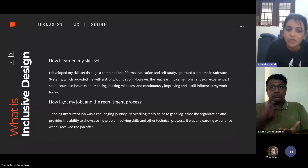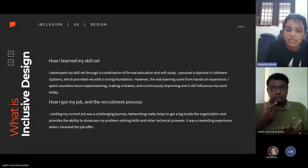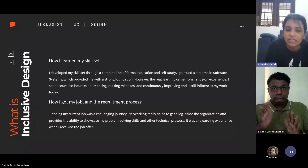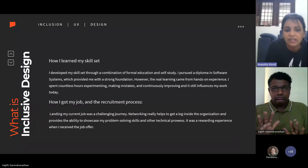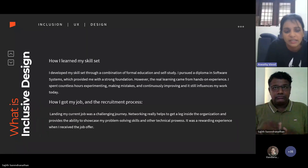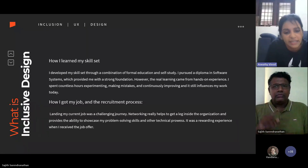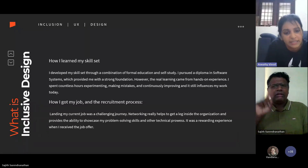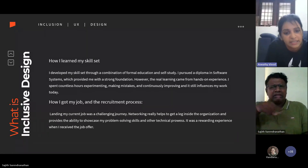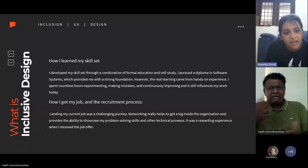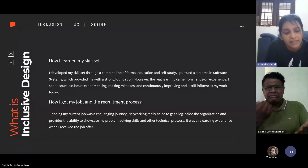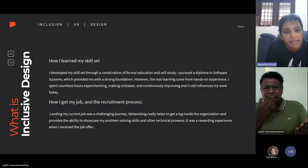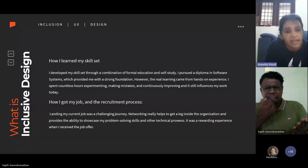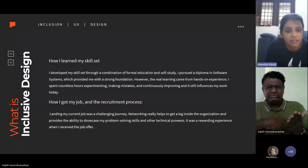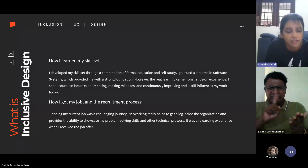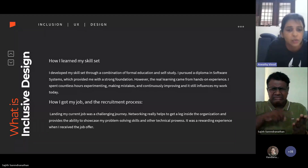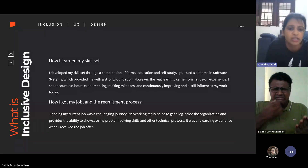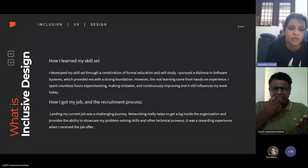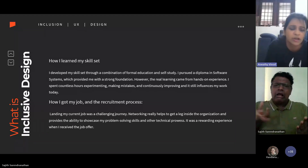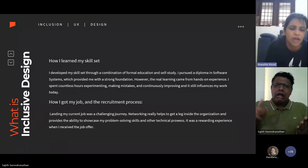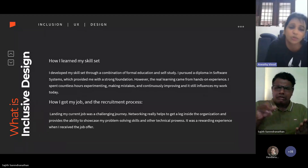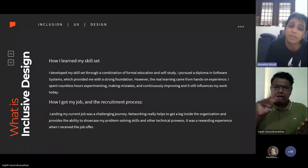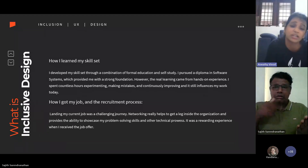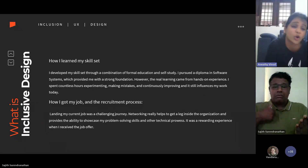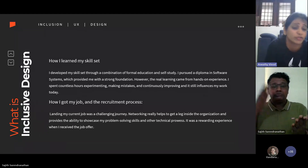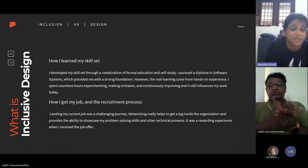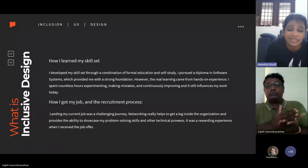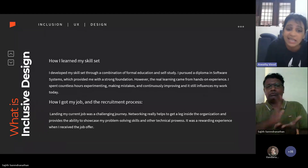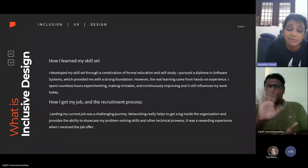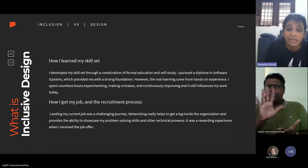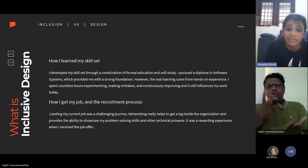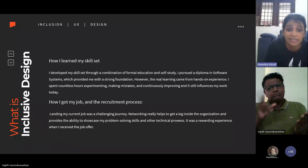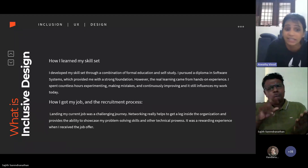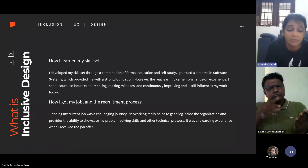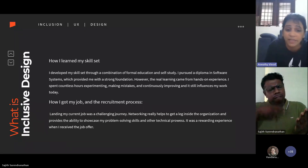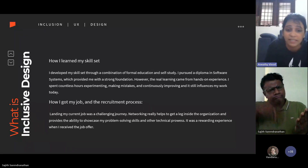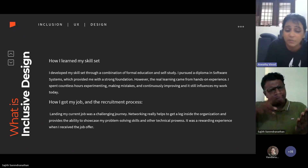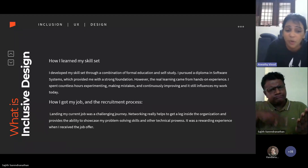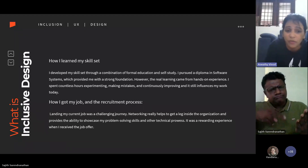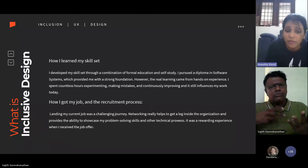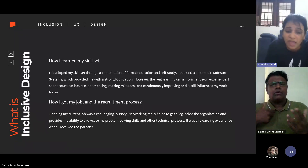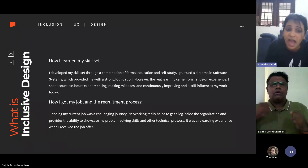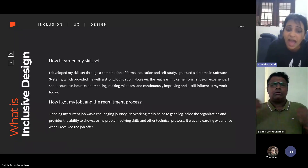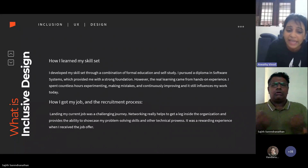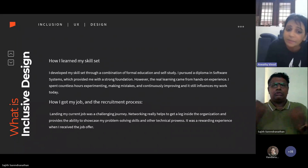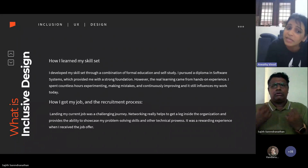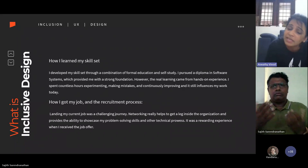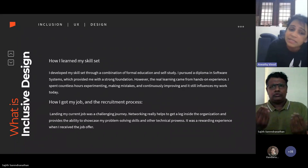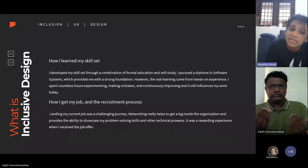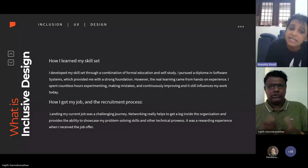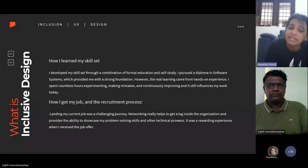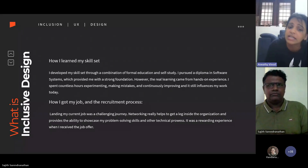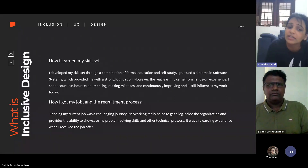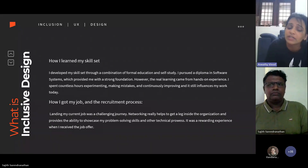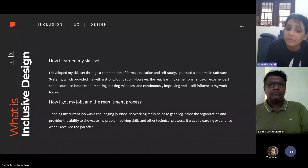of time on learning content until I understood what they were. I would make a lot of mistakes, but it didn't bother me. I kept